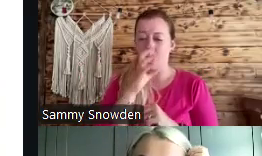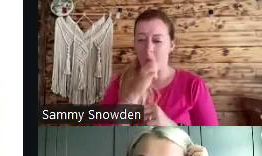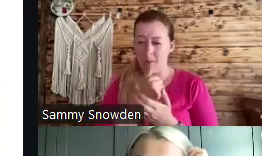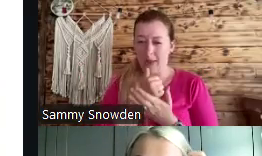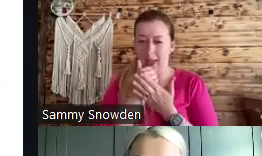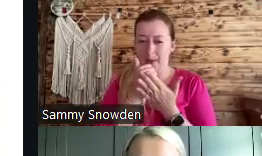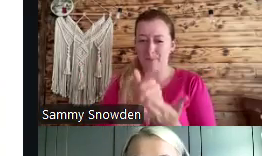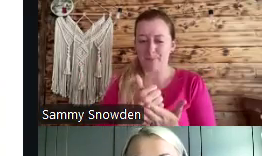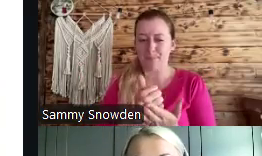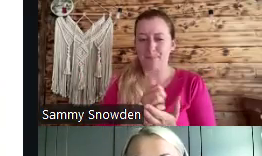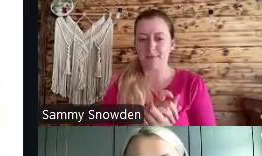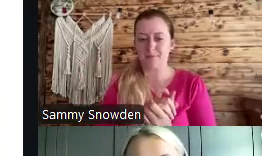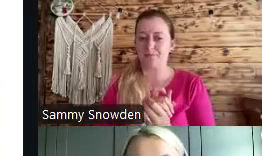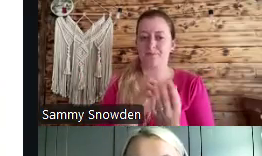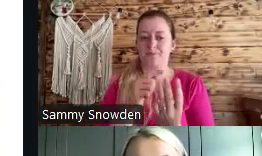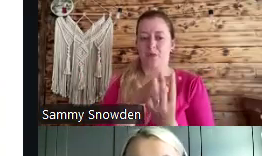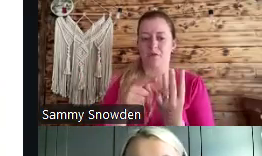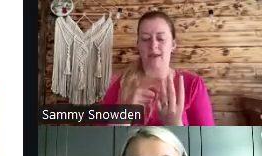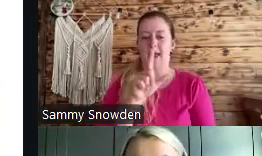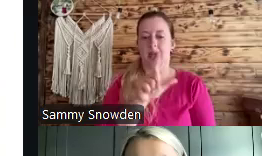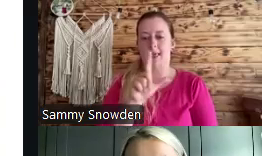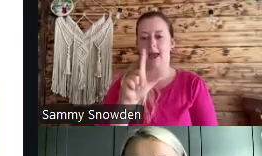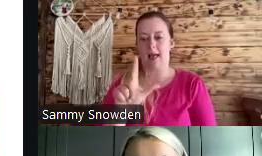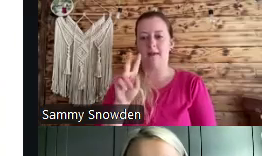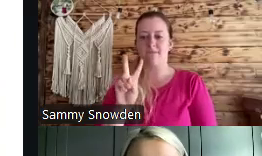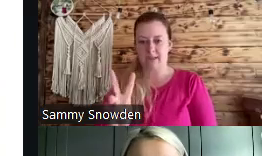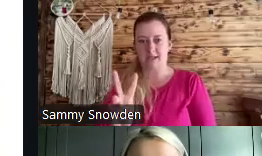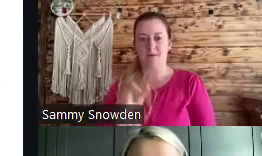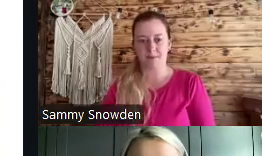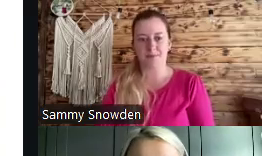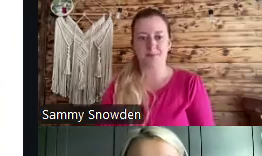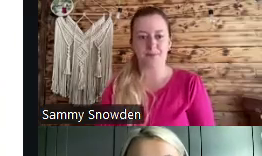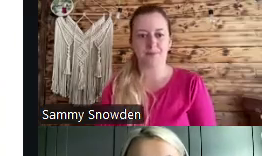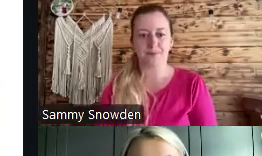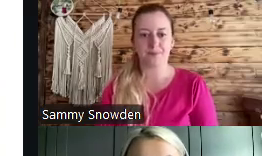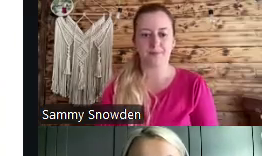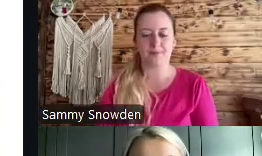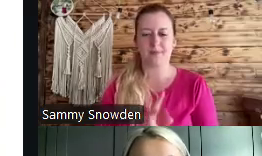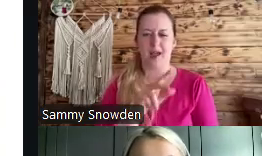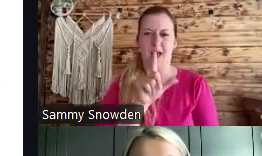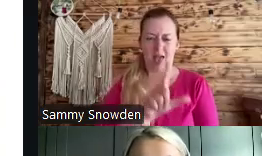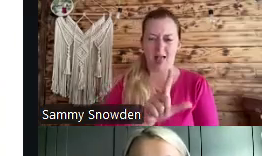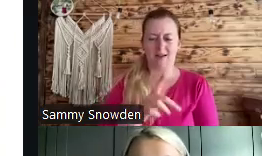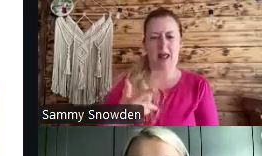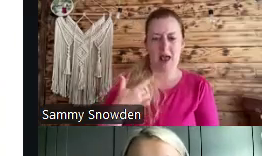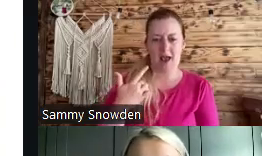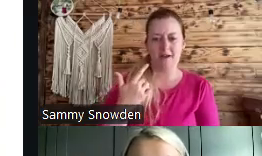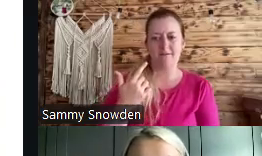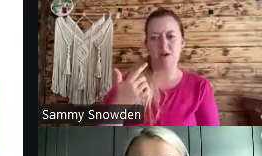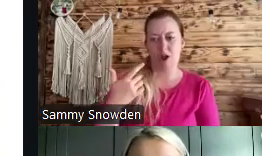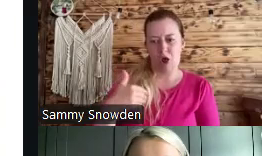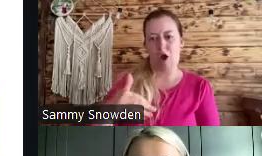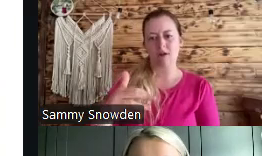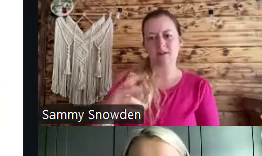Lifelong Vitality Pack. You can also buy these 2 as, I think it's called a Daily Habit Pack, without the Alpha CRS.